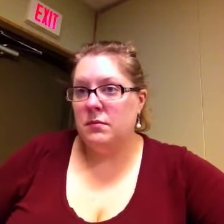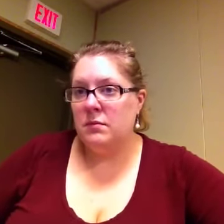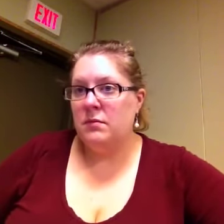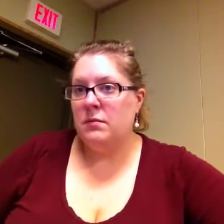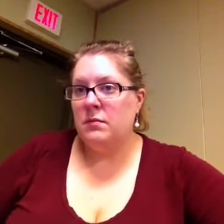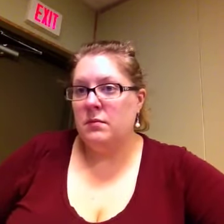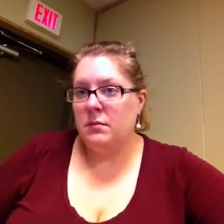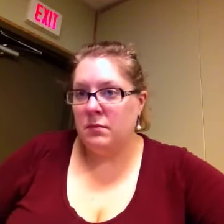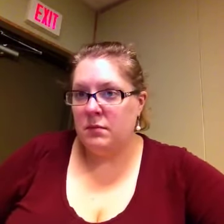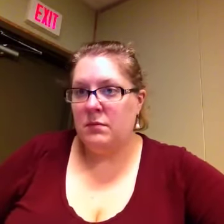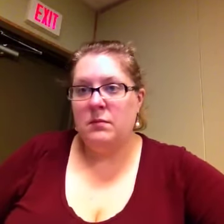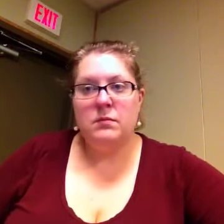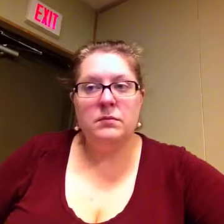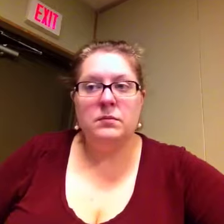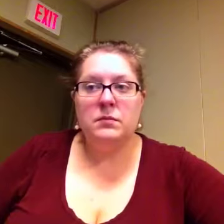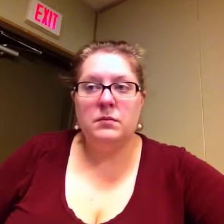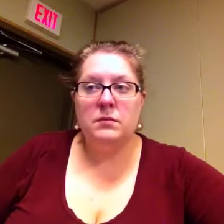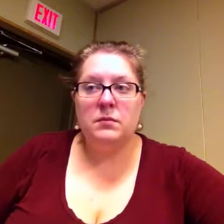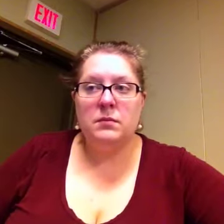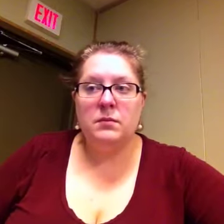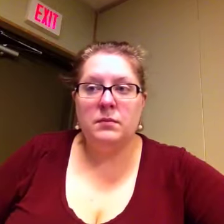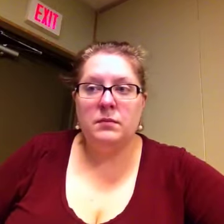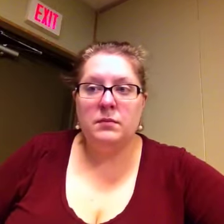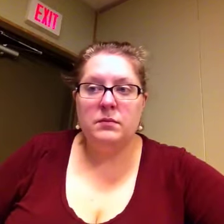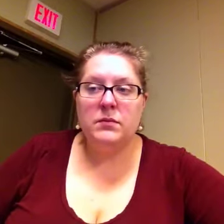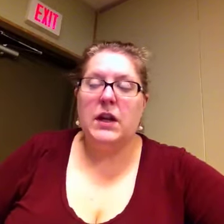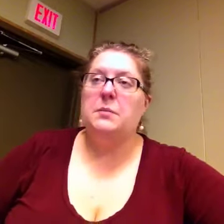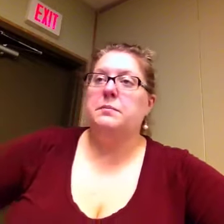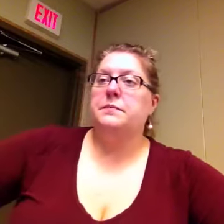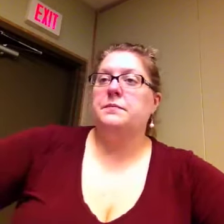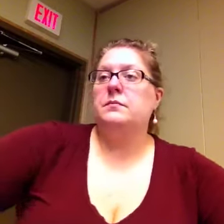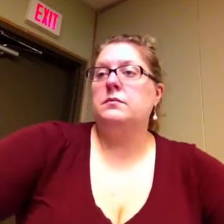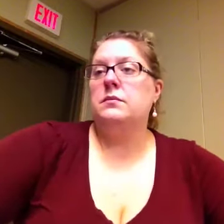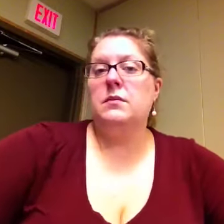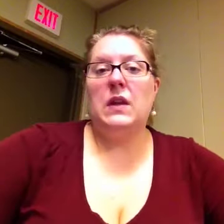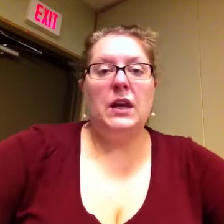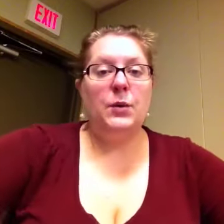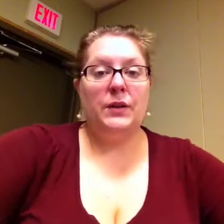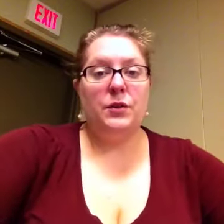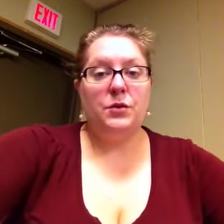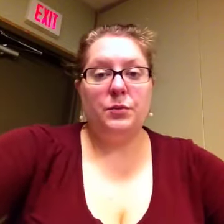Okay. Thank you, altos.